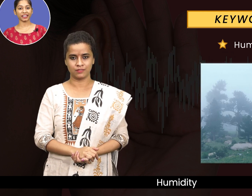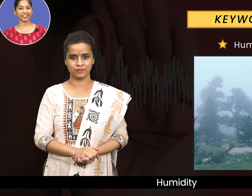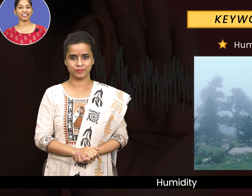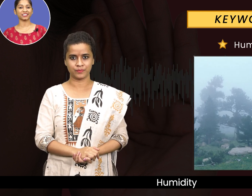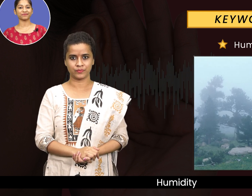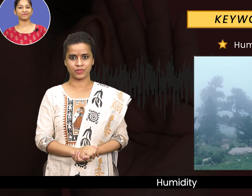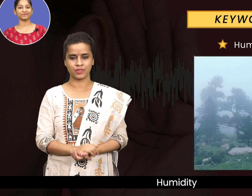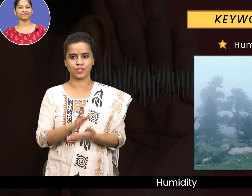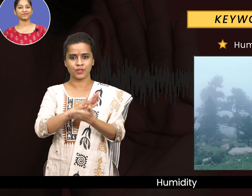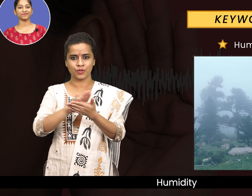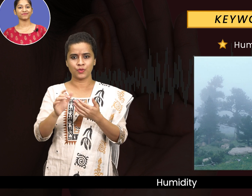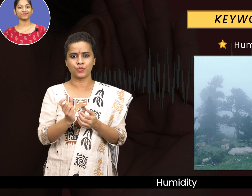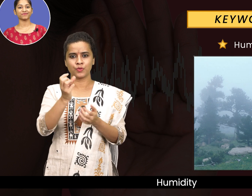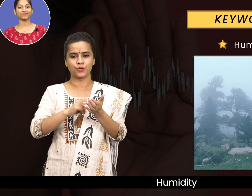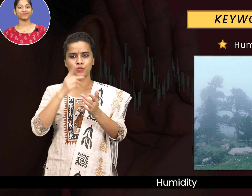humidity.